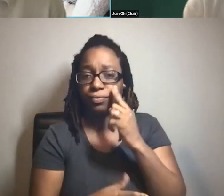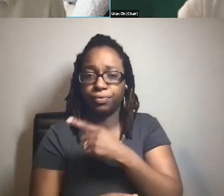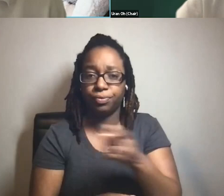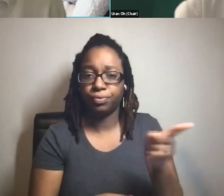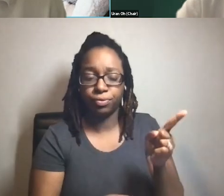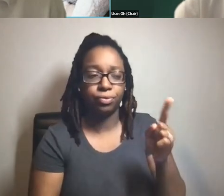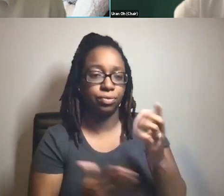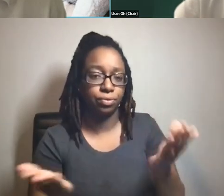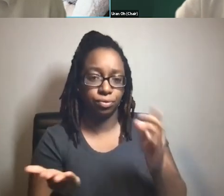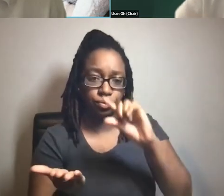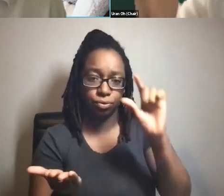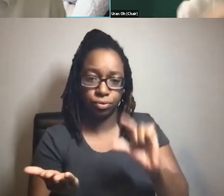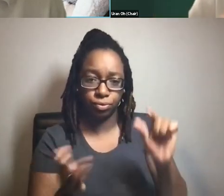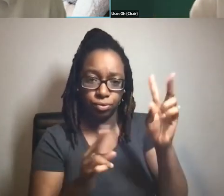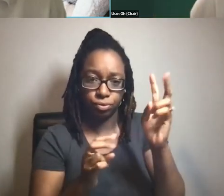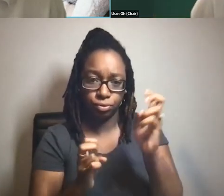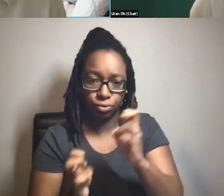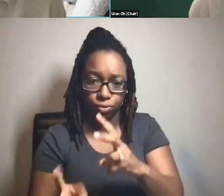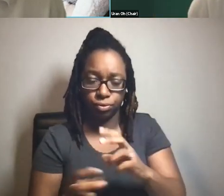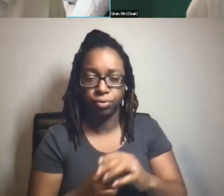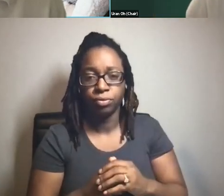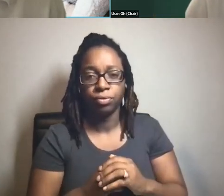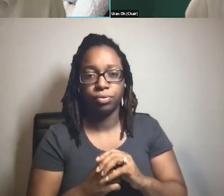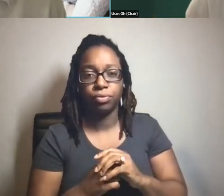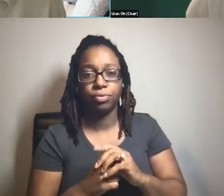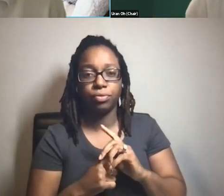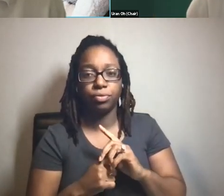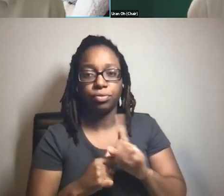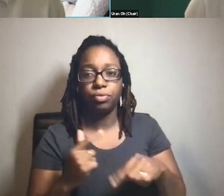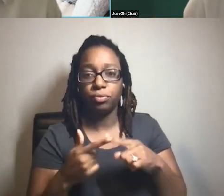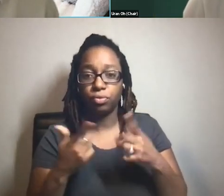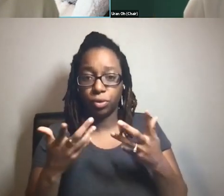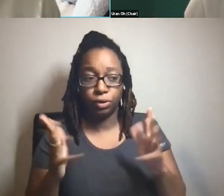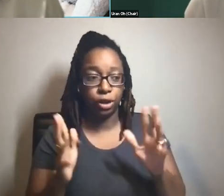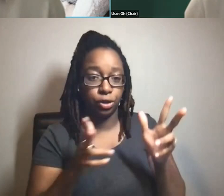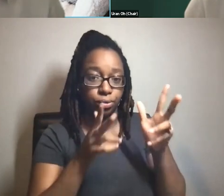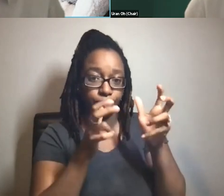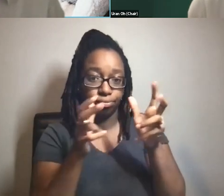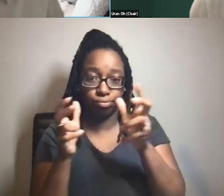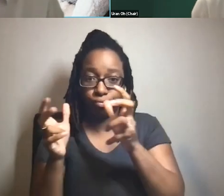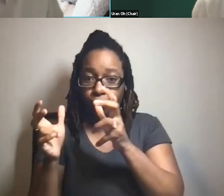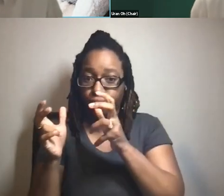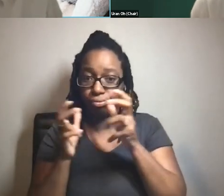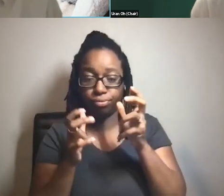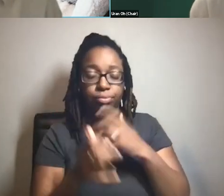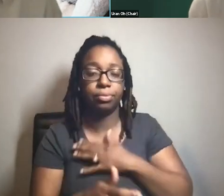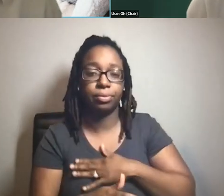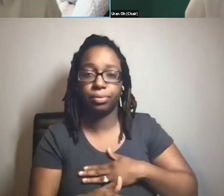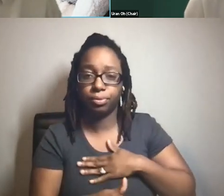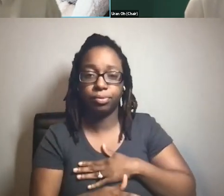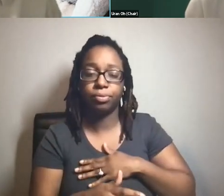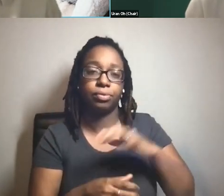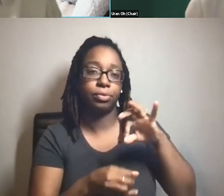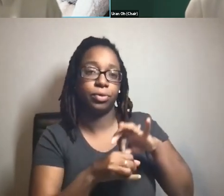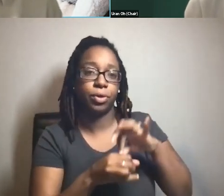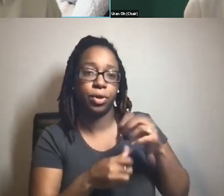Zoom. And after watching all this, listening to all these presentations, please vote for your favorite.